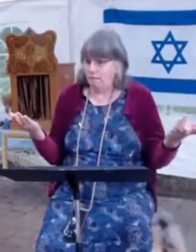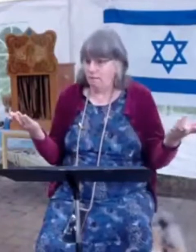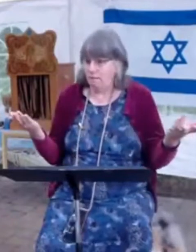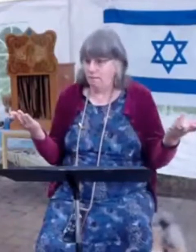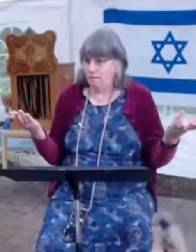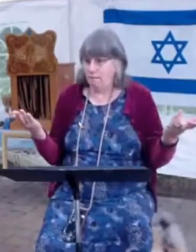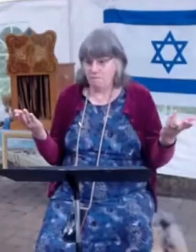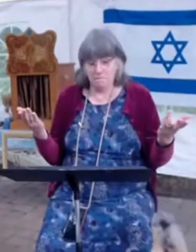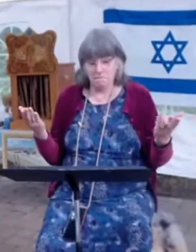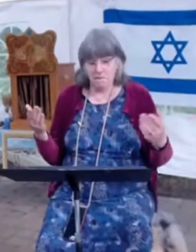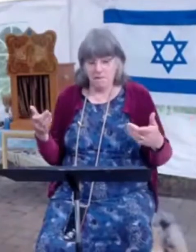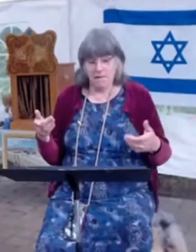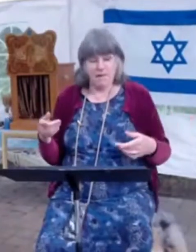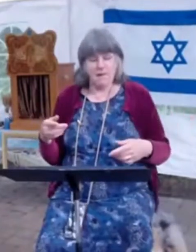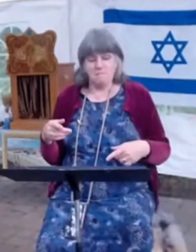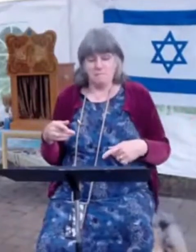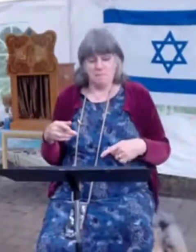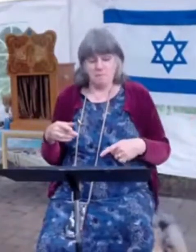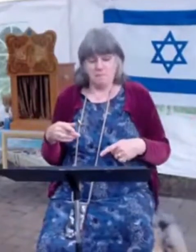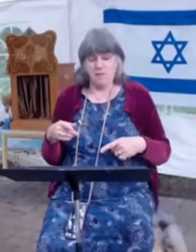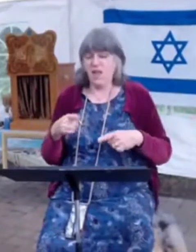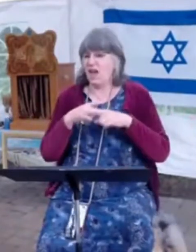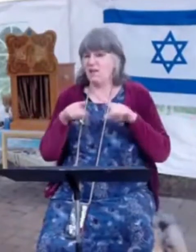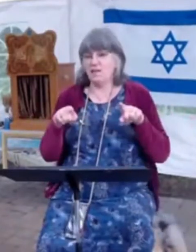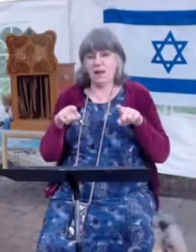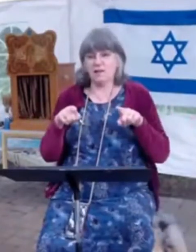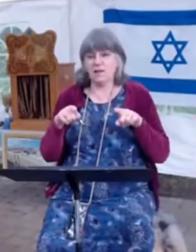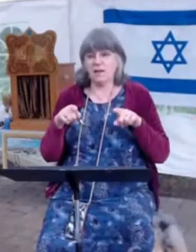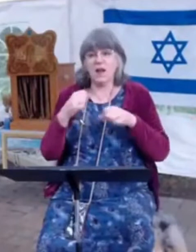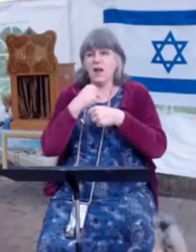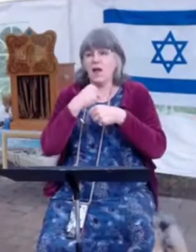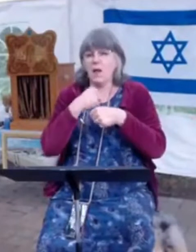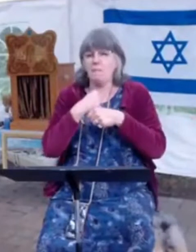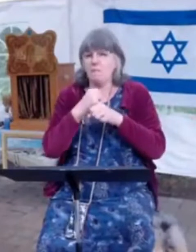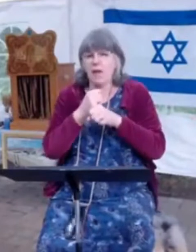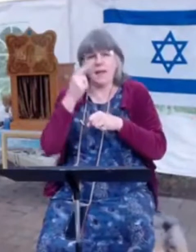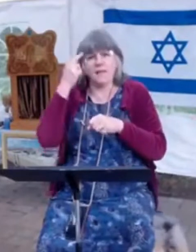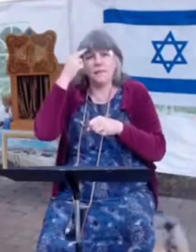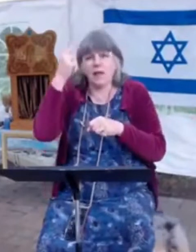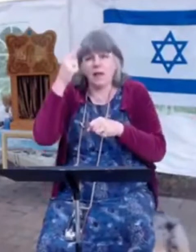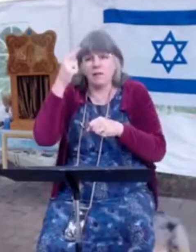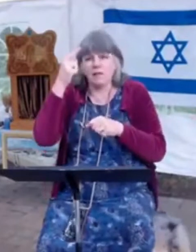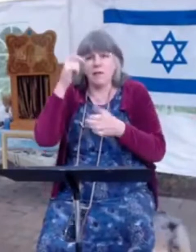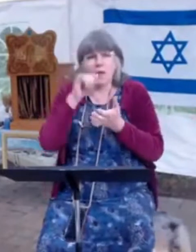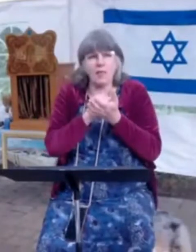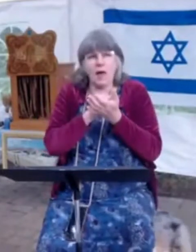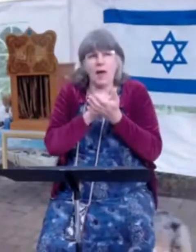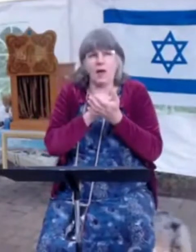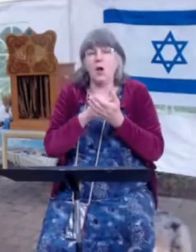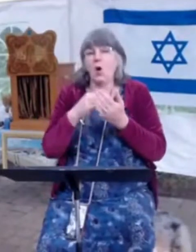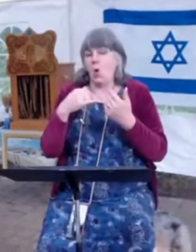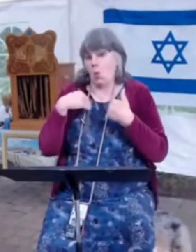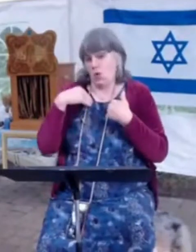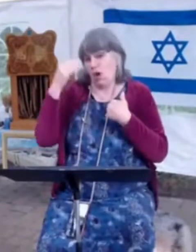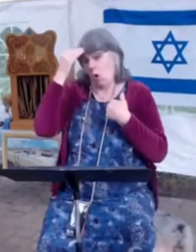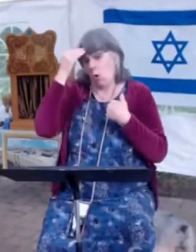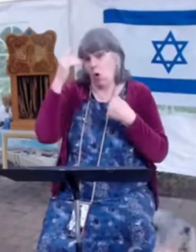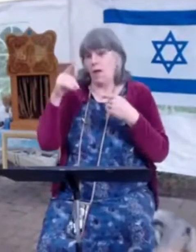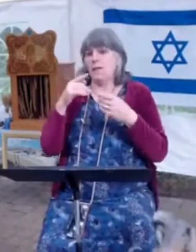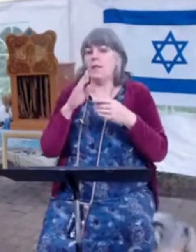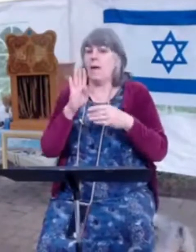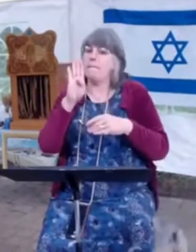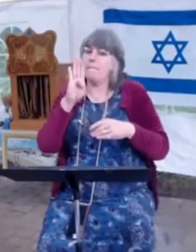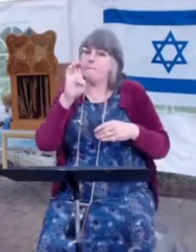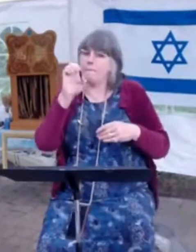It also doesn't take into consideration that the concept of the gospel, HaBesorah, is a concept that